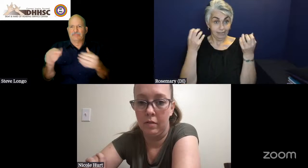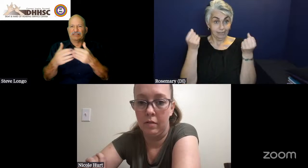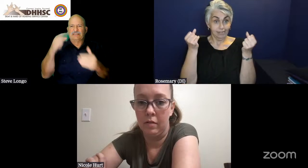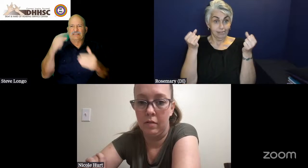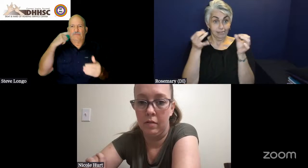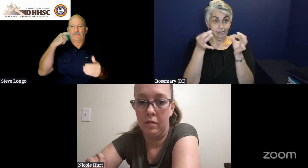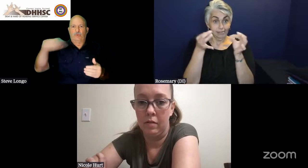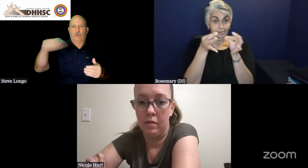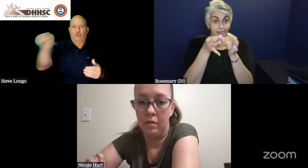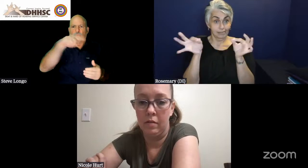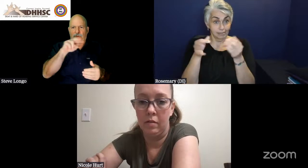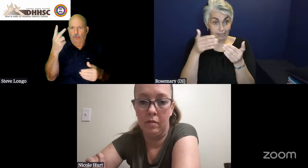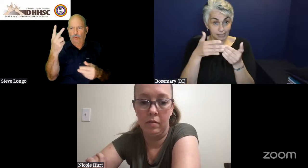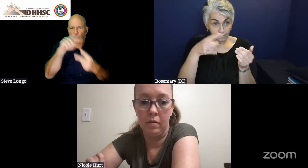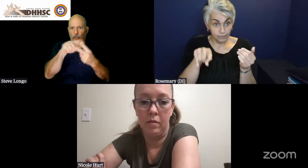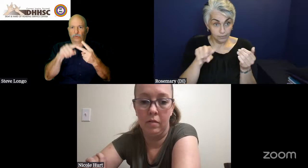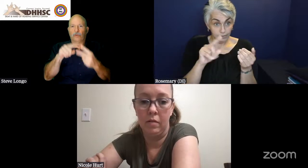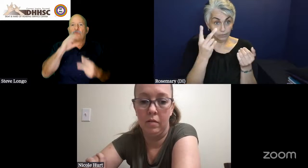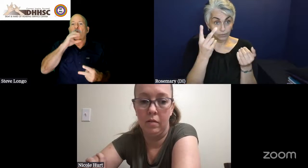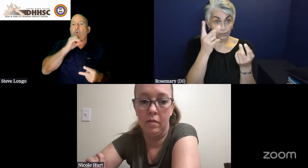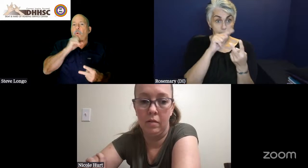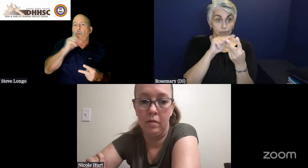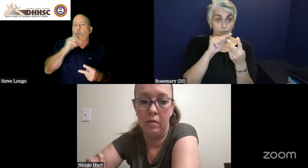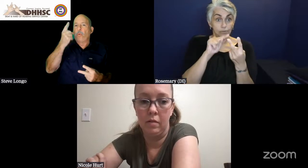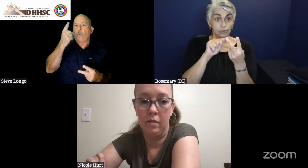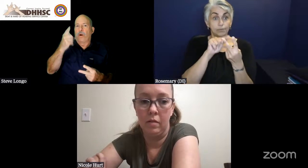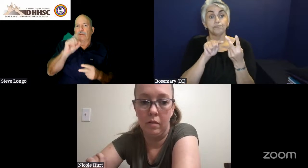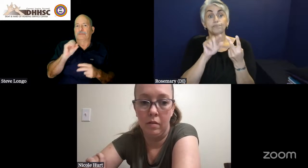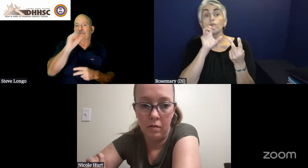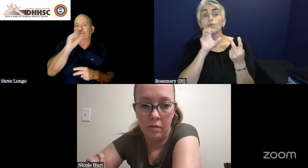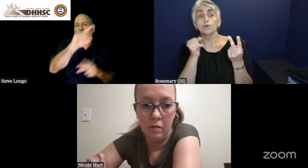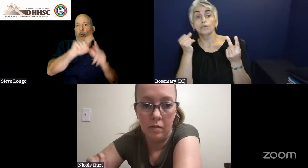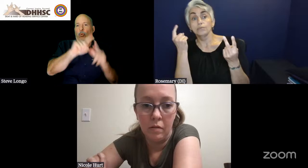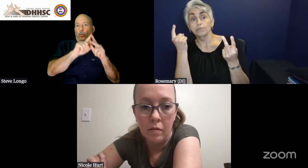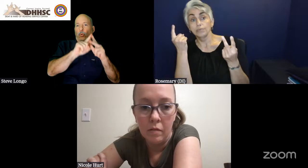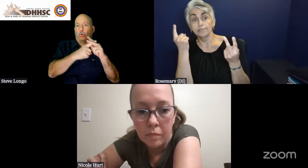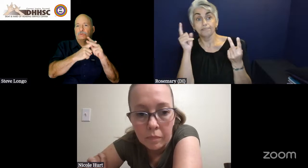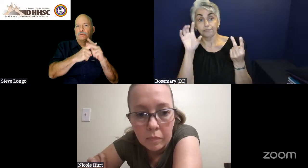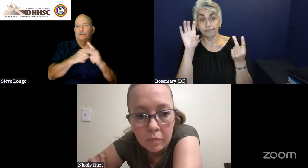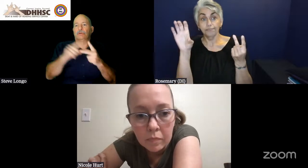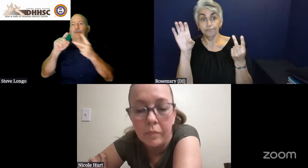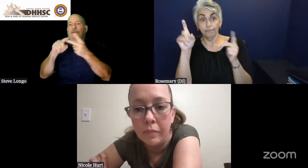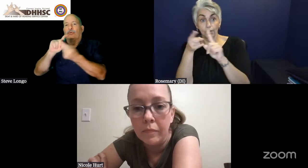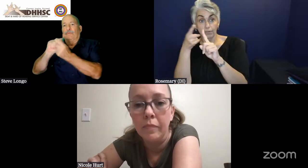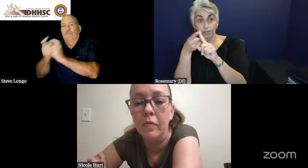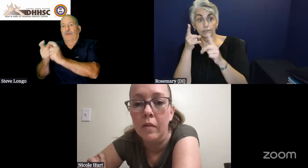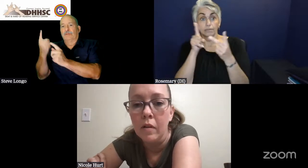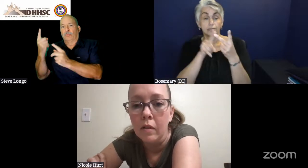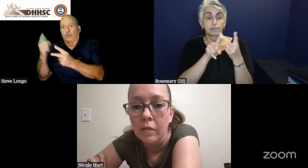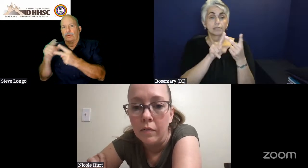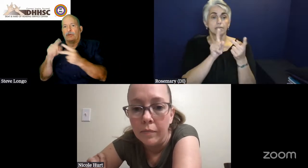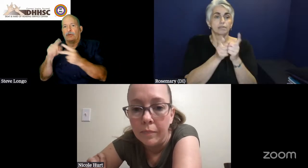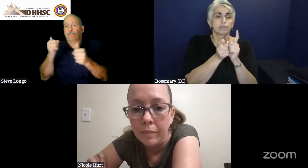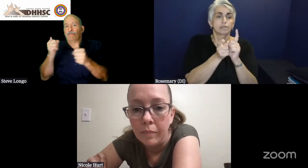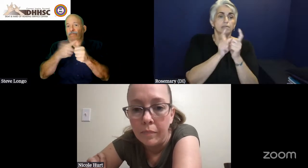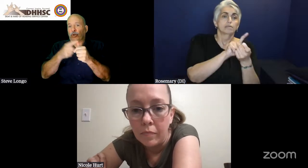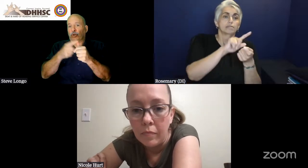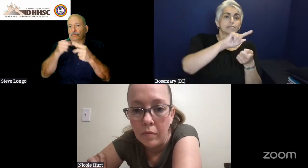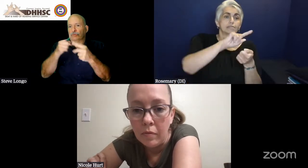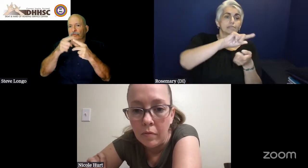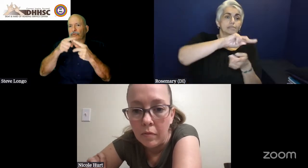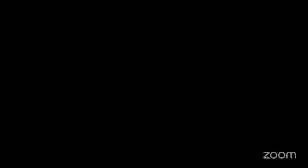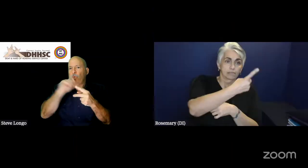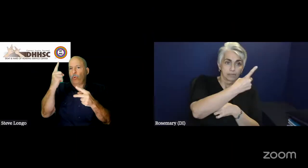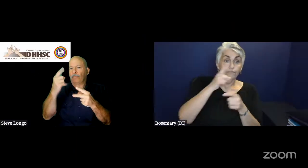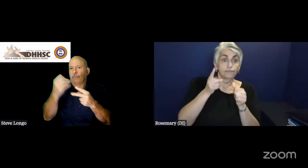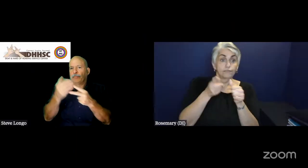Maybe I'll sign them and that's easier for all of you. There's two of them. The old one will be the first one and the second